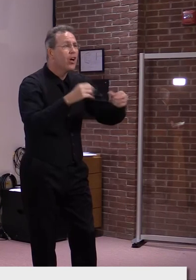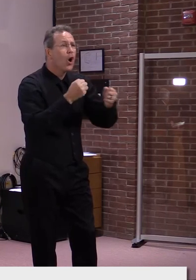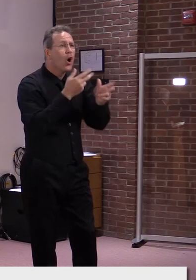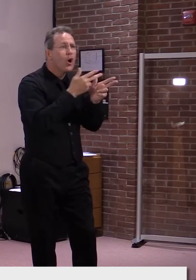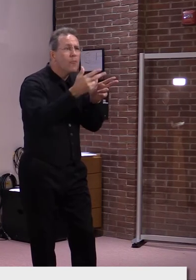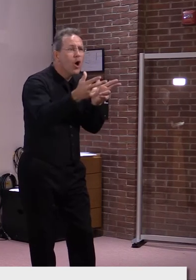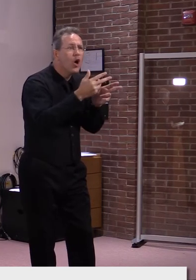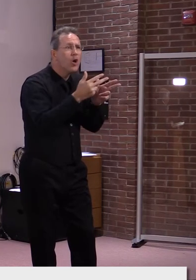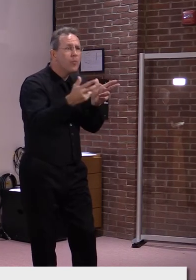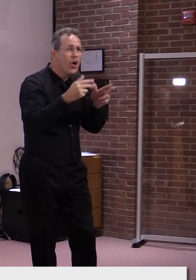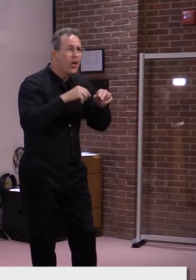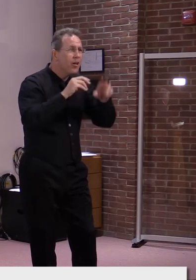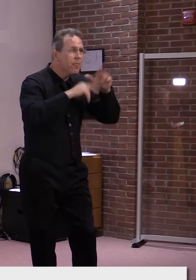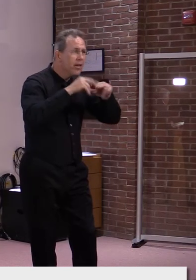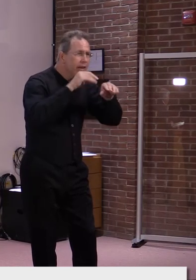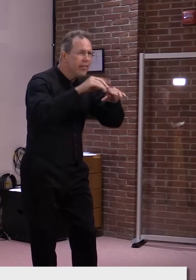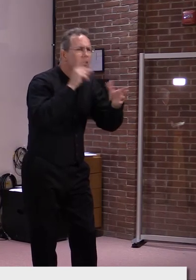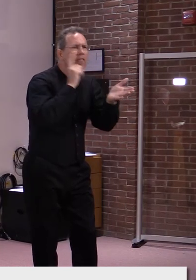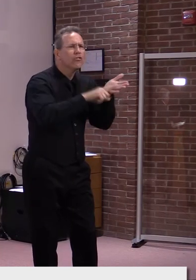but moving forward,